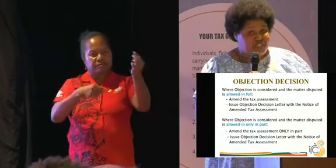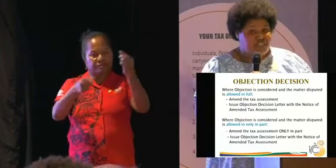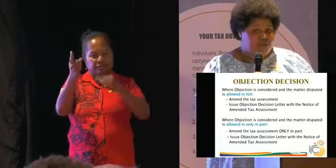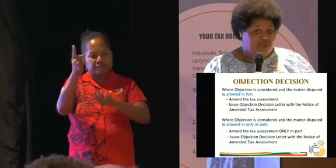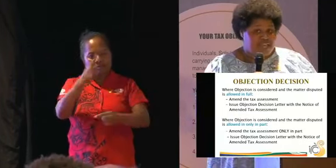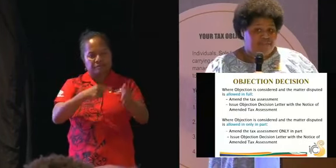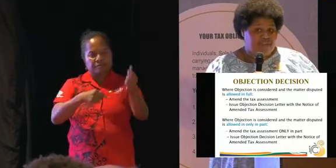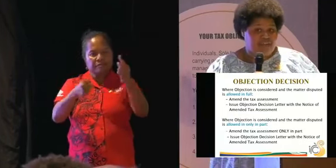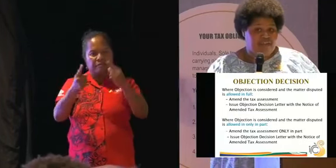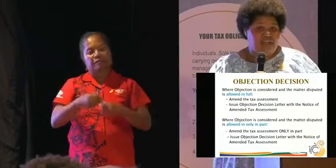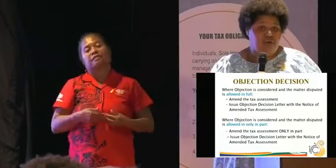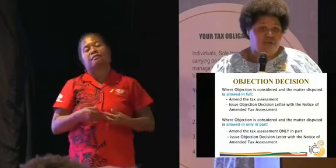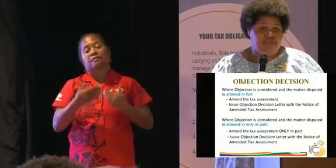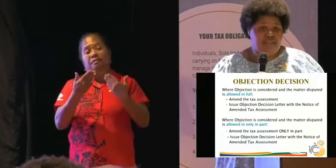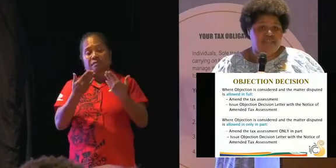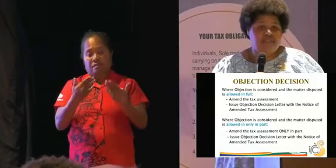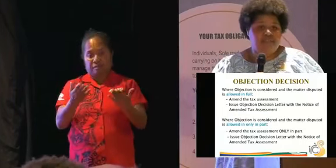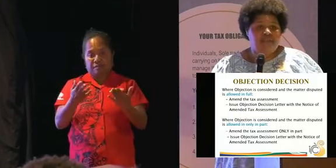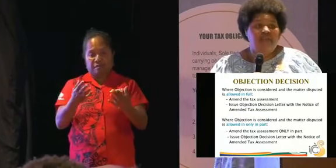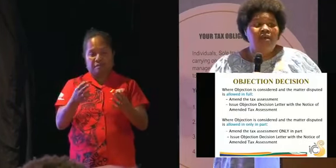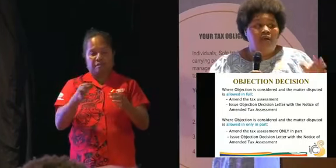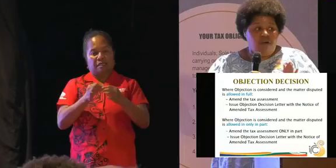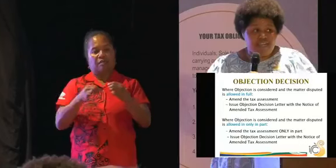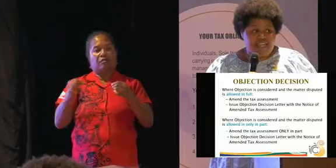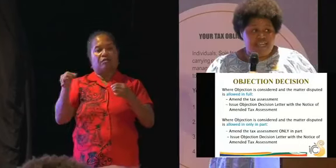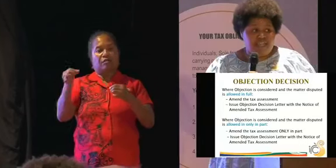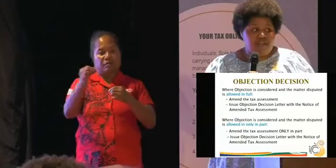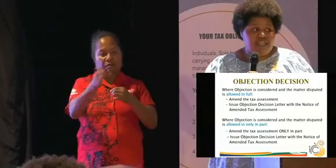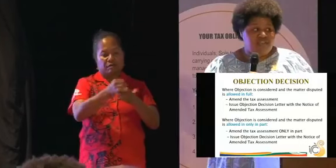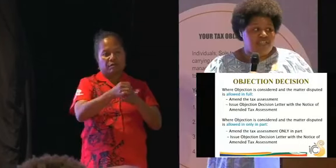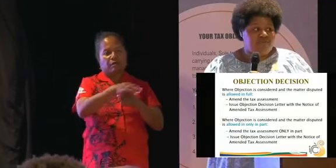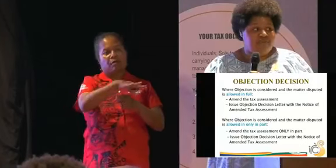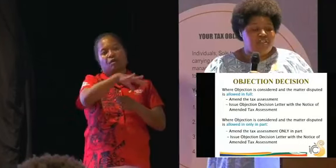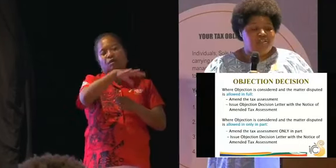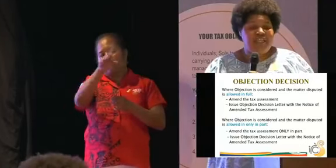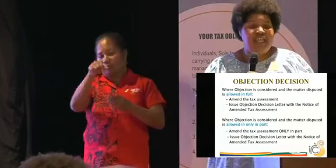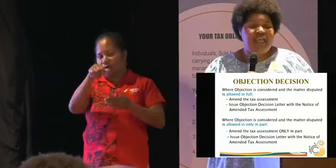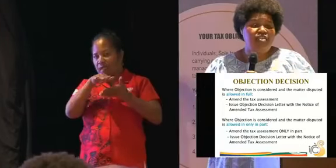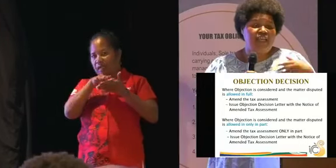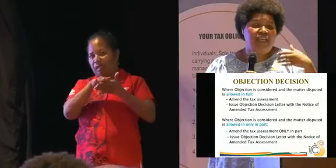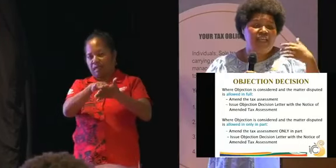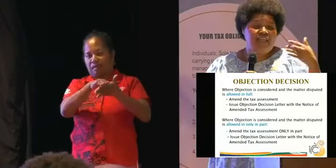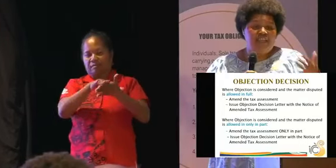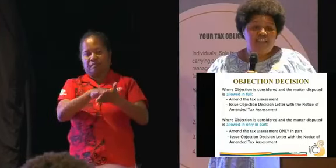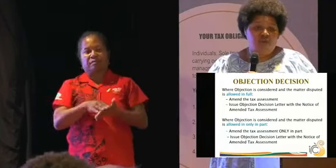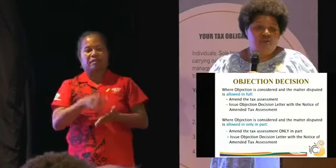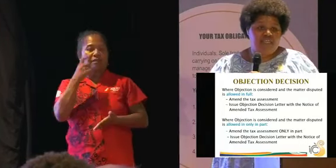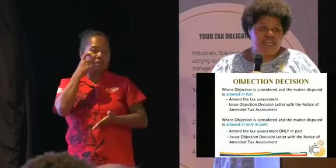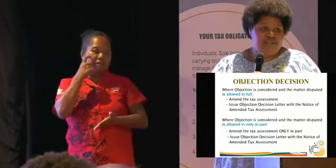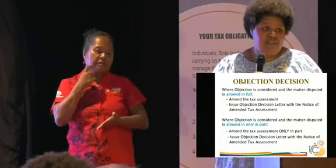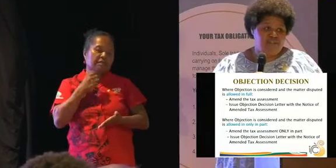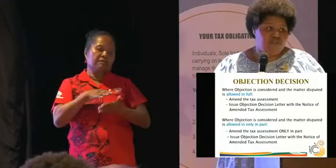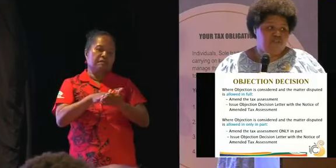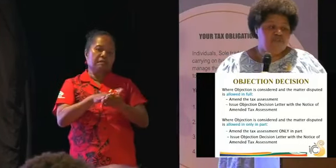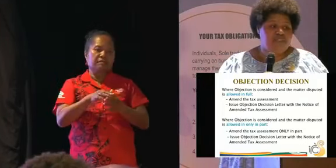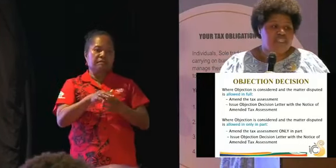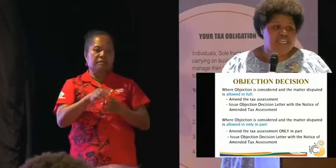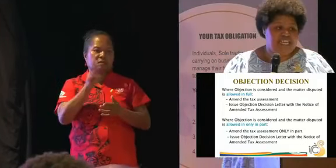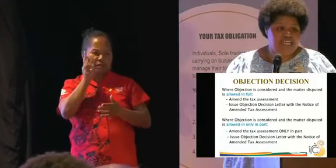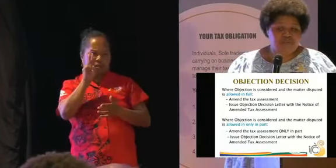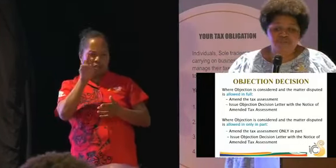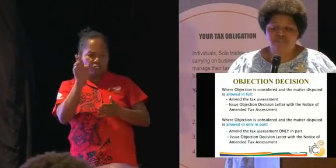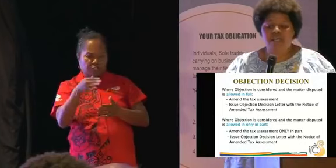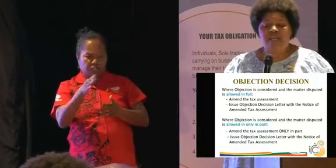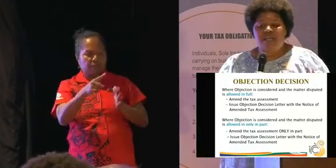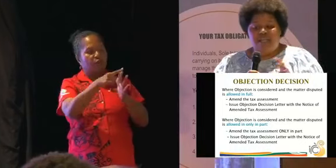the information that we have there in our office, all the technical issues and the provisions that actually, the laws that govern those